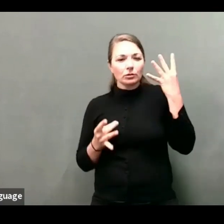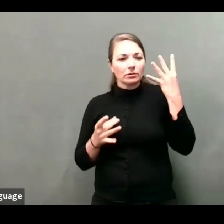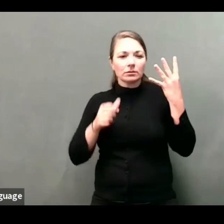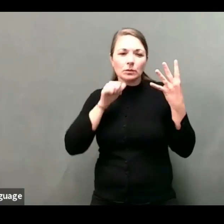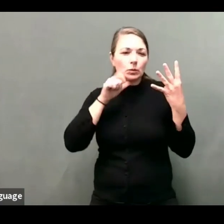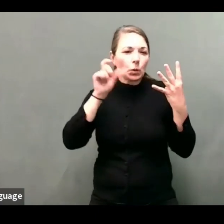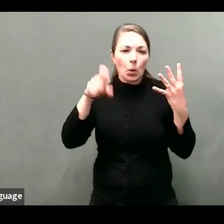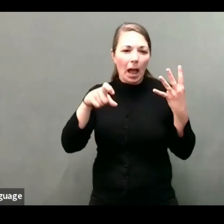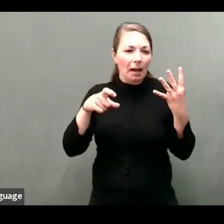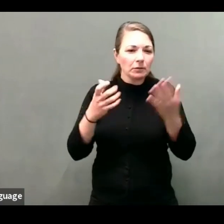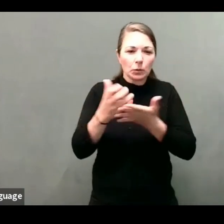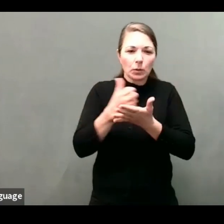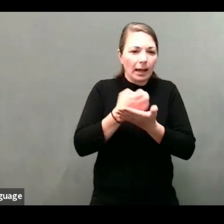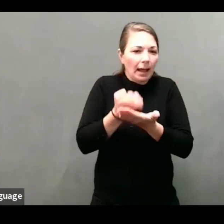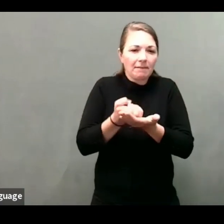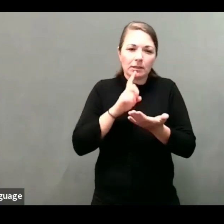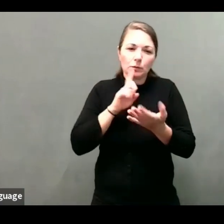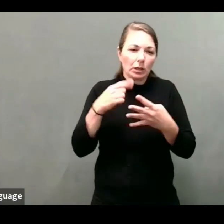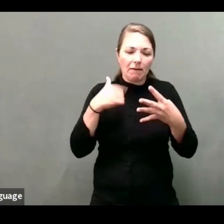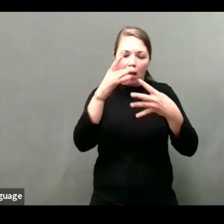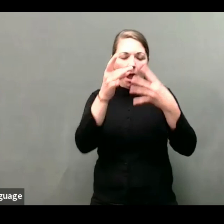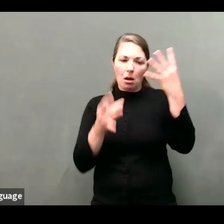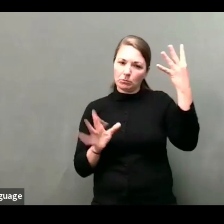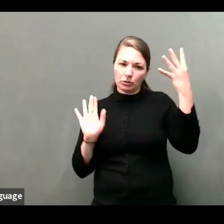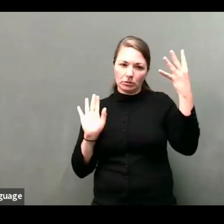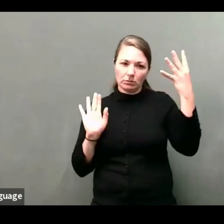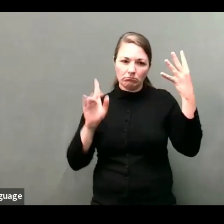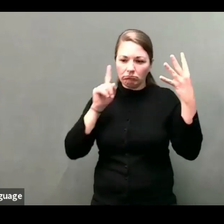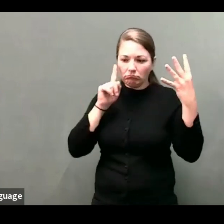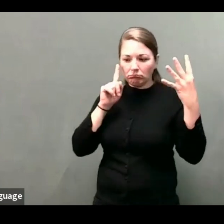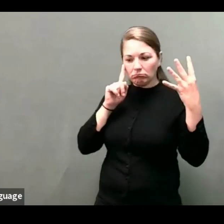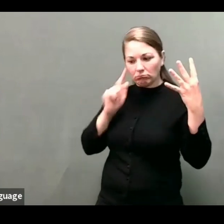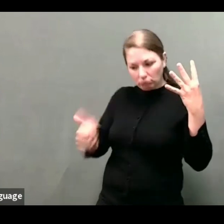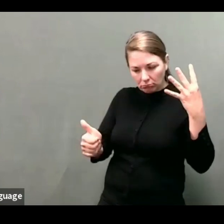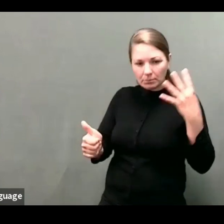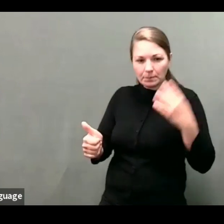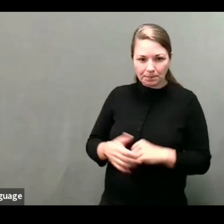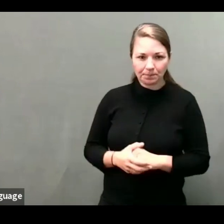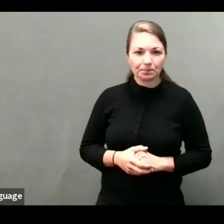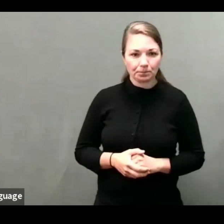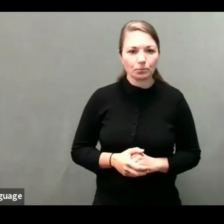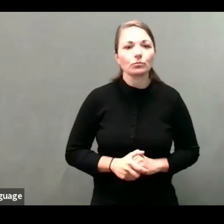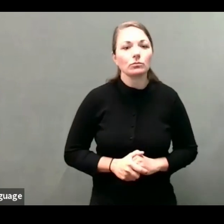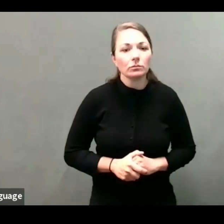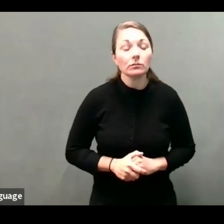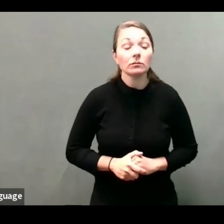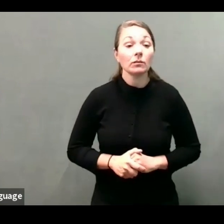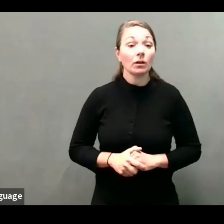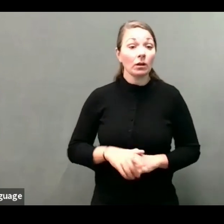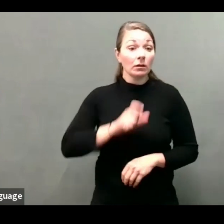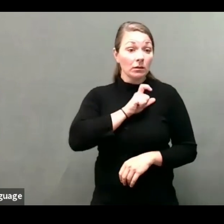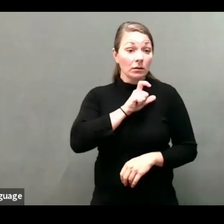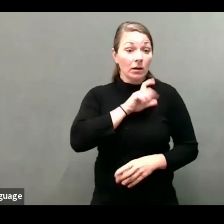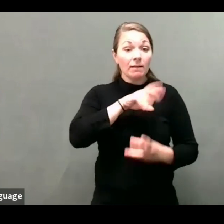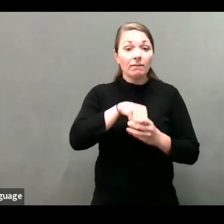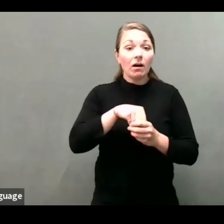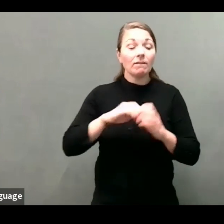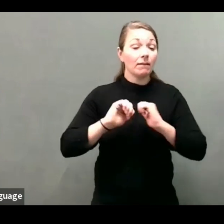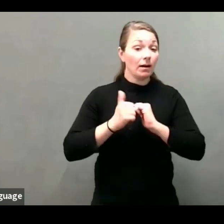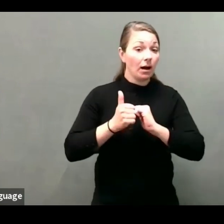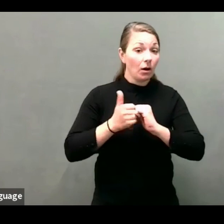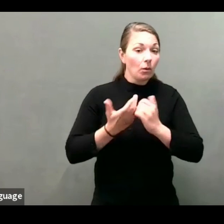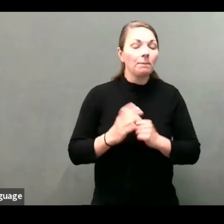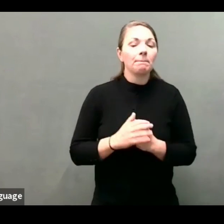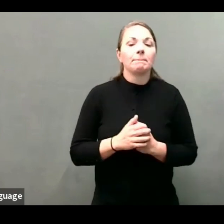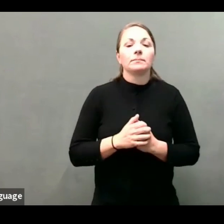The only other way that law enforcement may get involved is that healthcare providers, including SANEs, or healthcare professionals, I